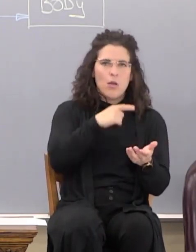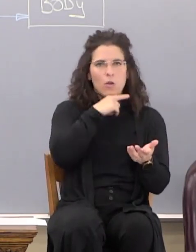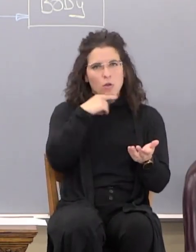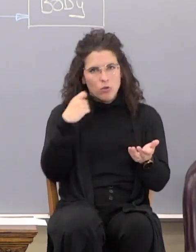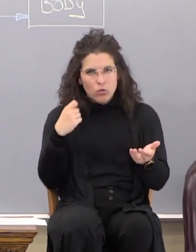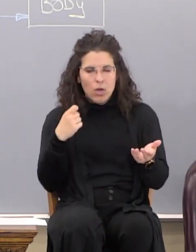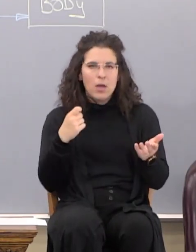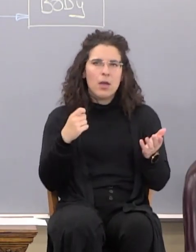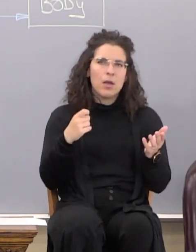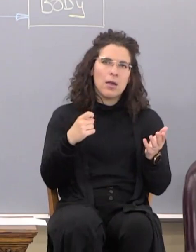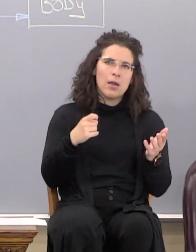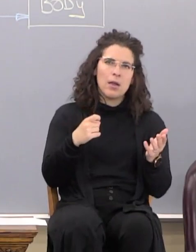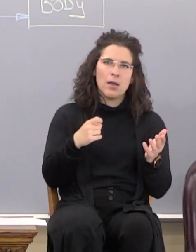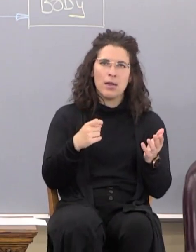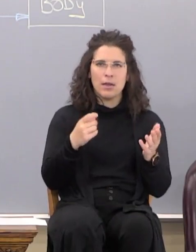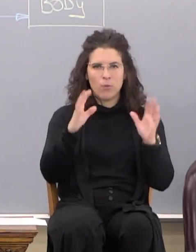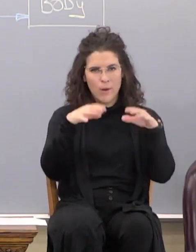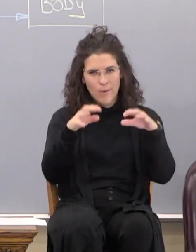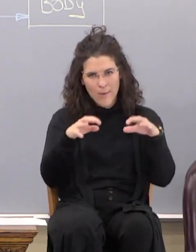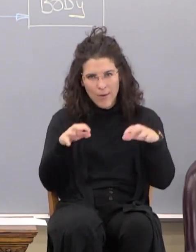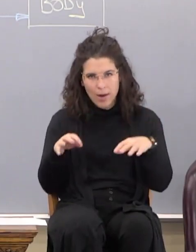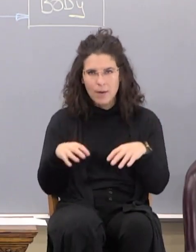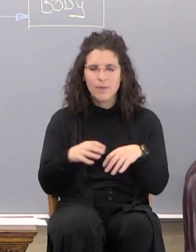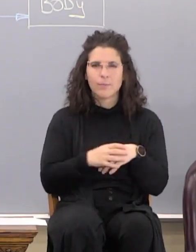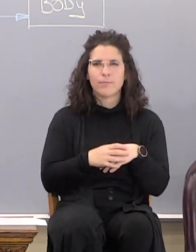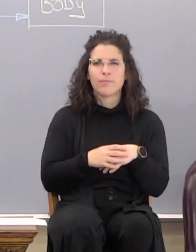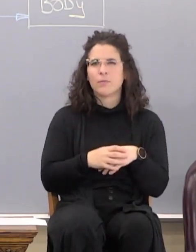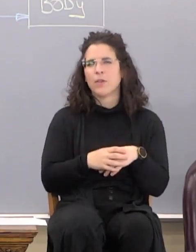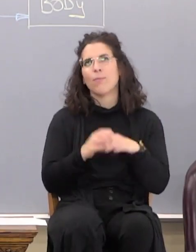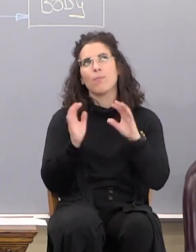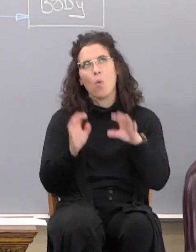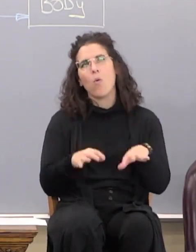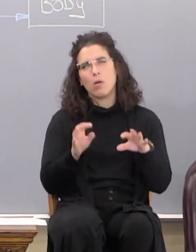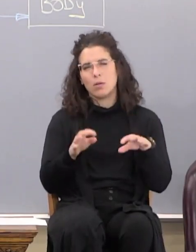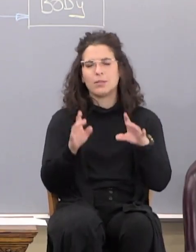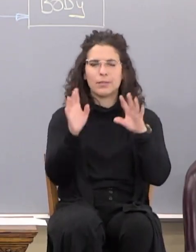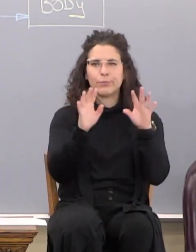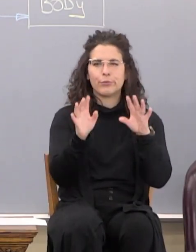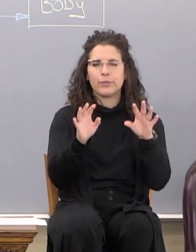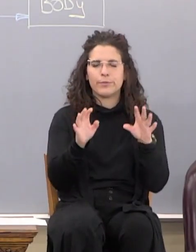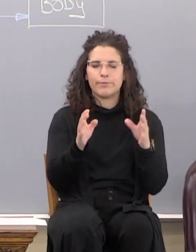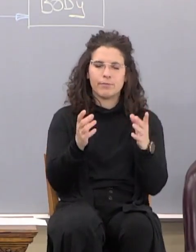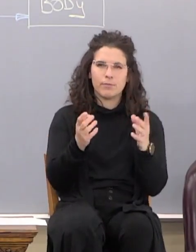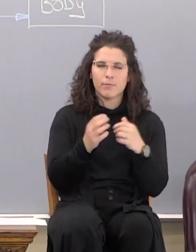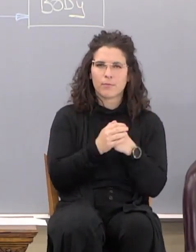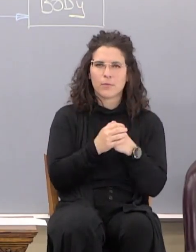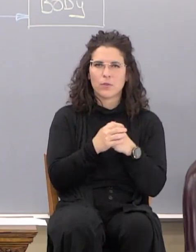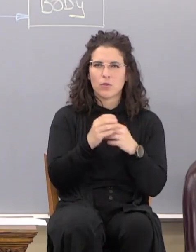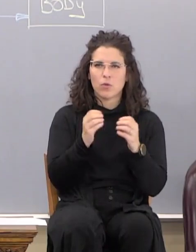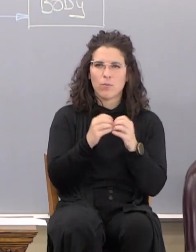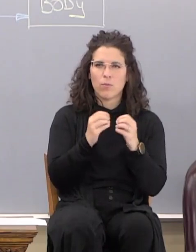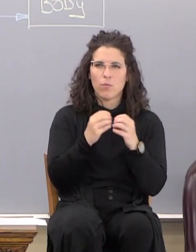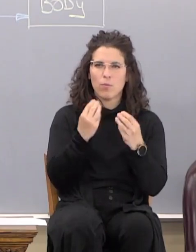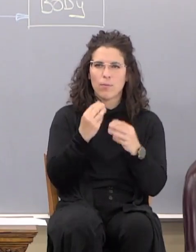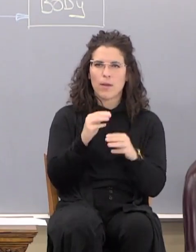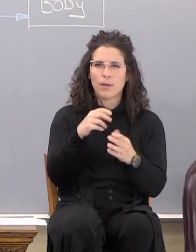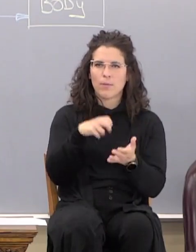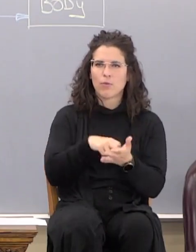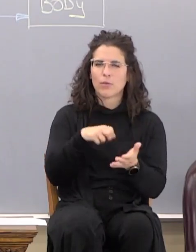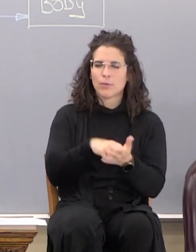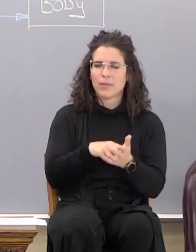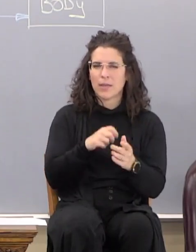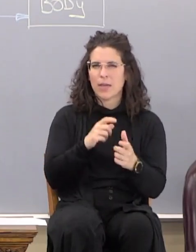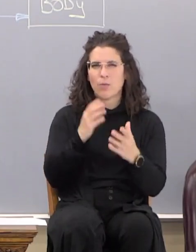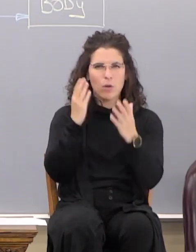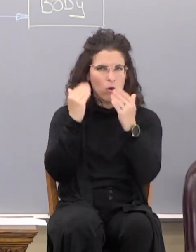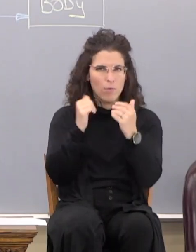folks, getting the water. But it sprinkles. It doesn't usually pour. So you're more Methodist than a Presbyterian. And we hope not